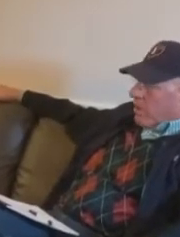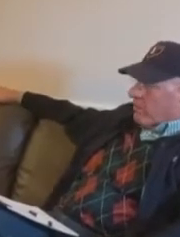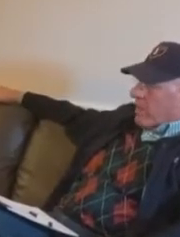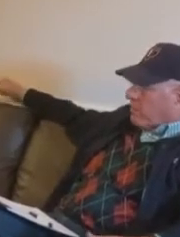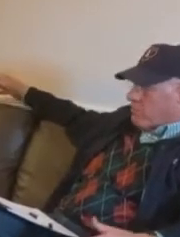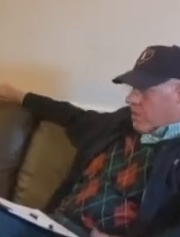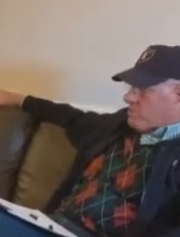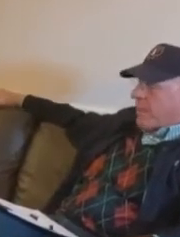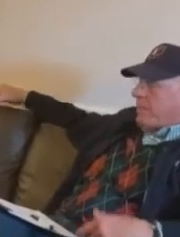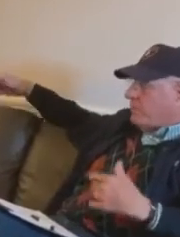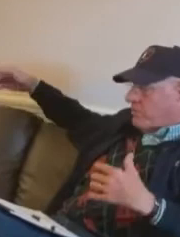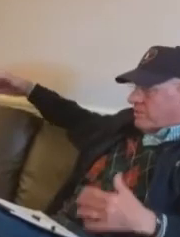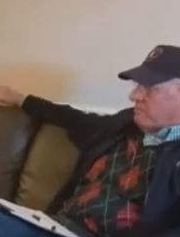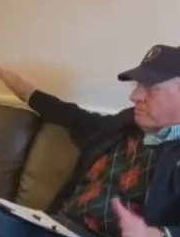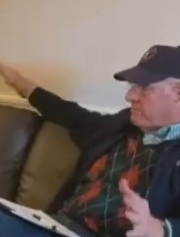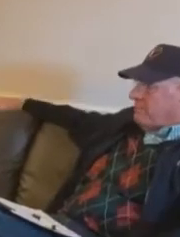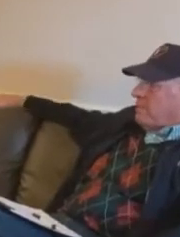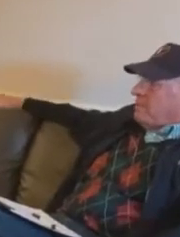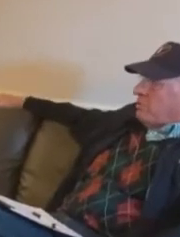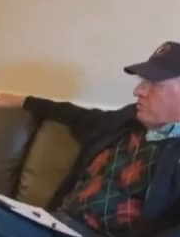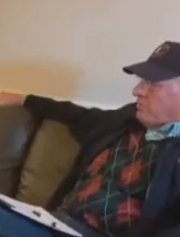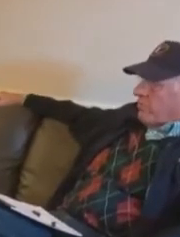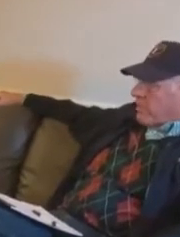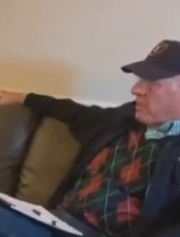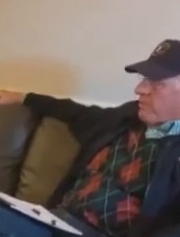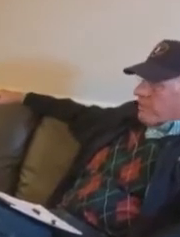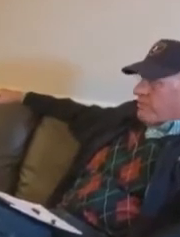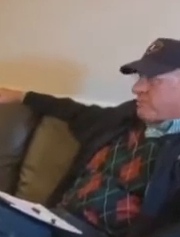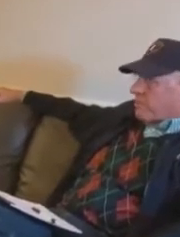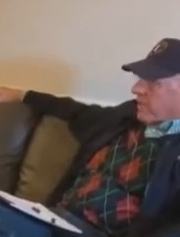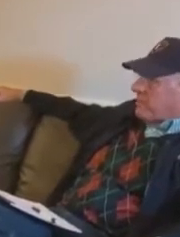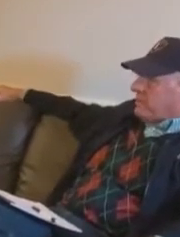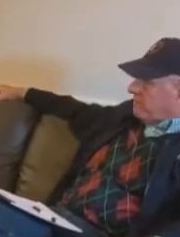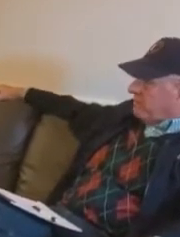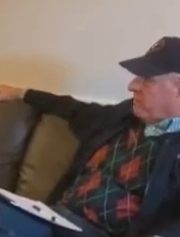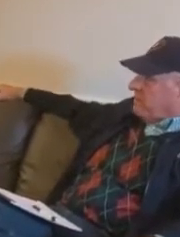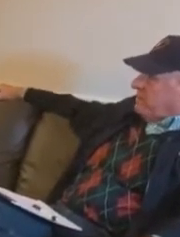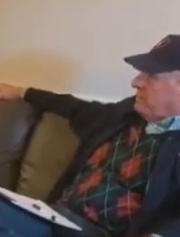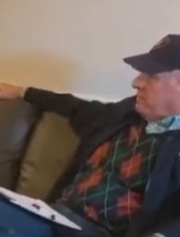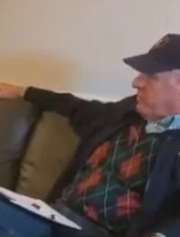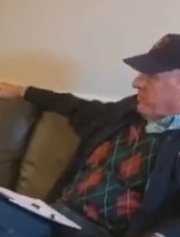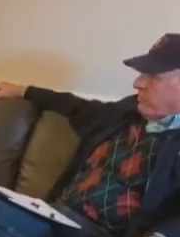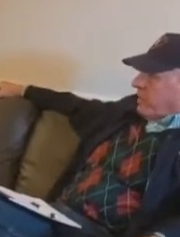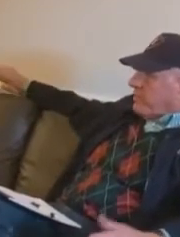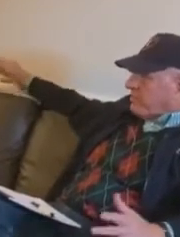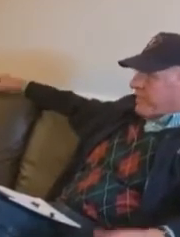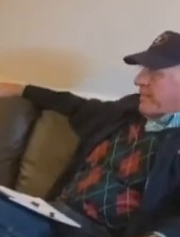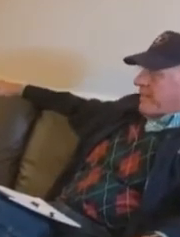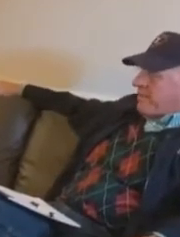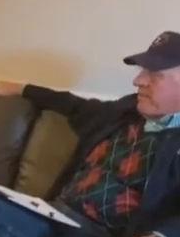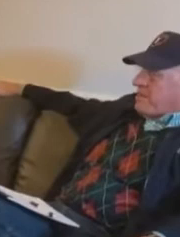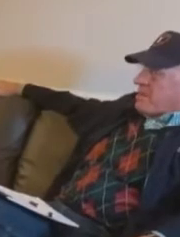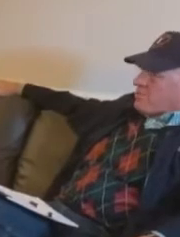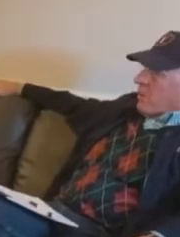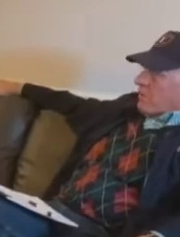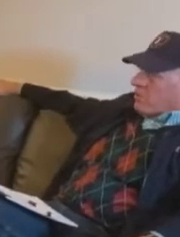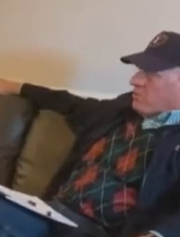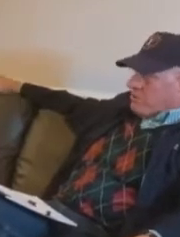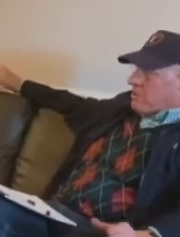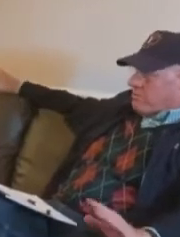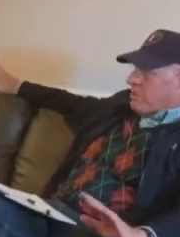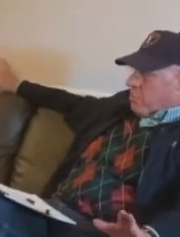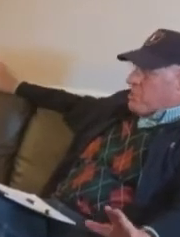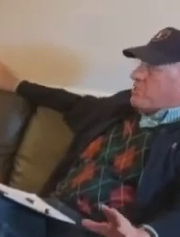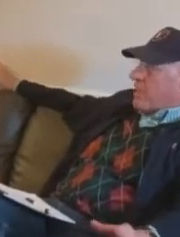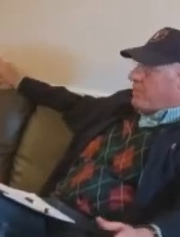and they were going to be walking around in rice paddies and looking for Vietnamese and protecting, you know, their rights. And so